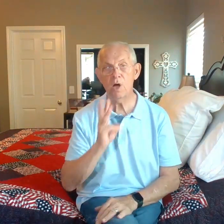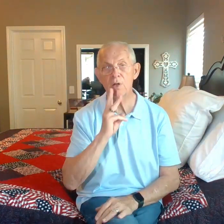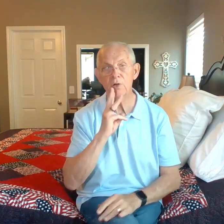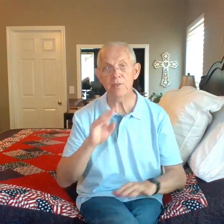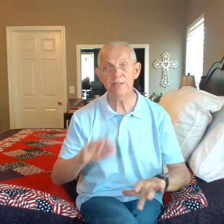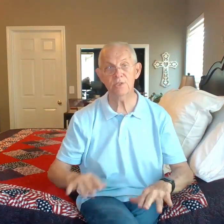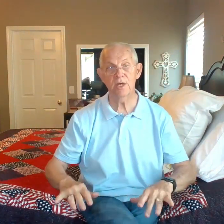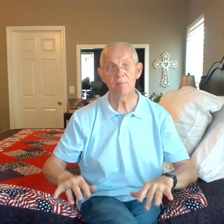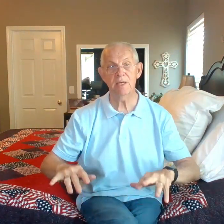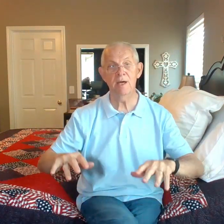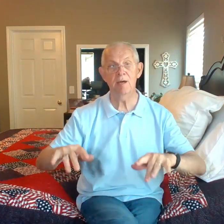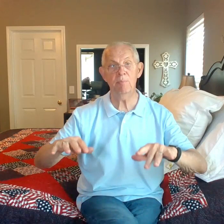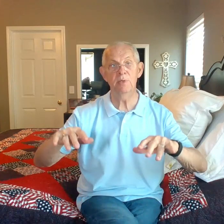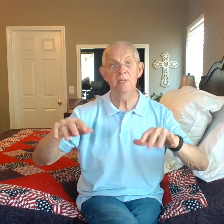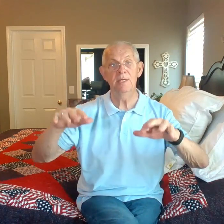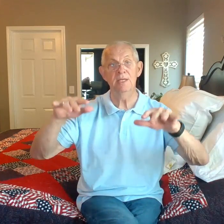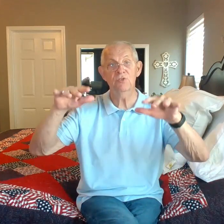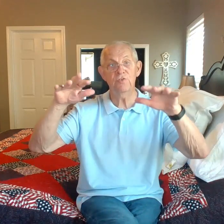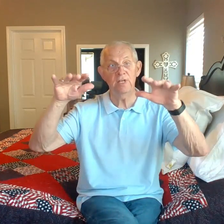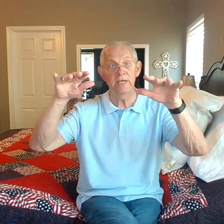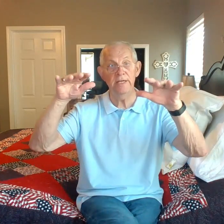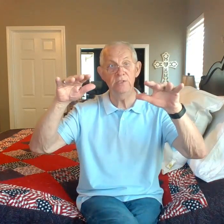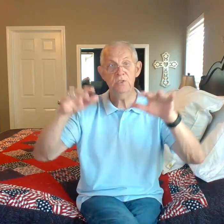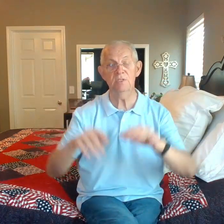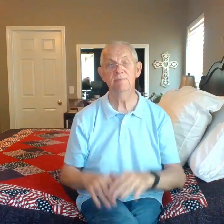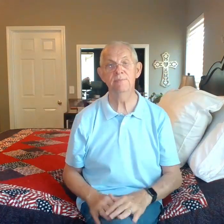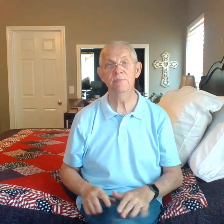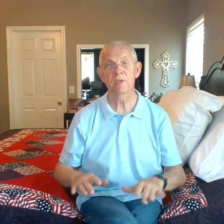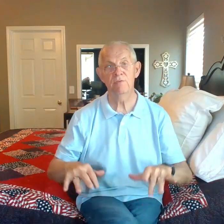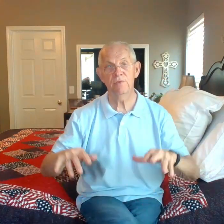Water that's coming up is floods.